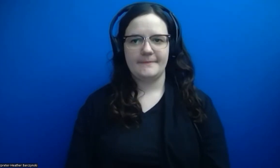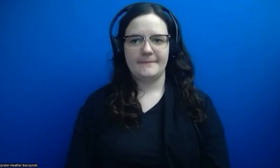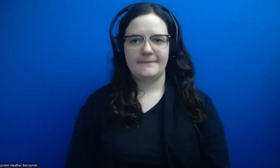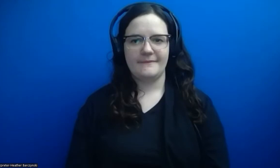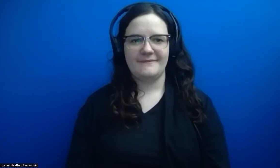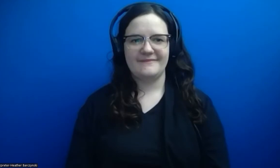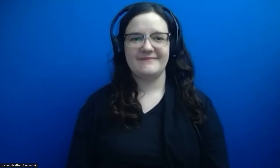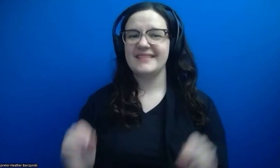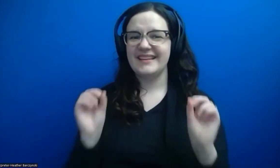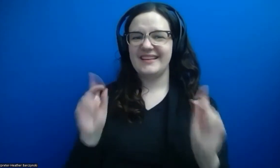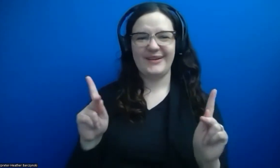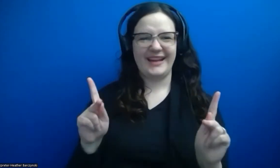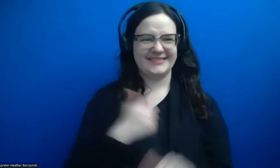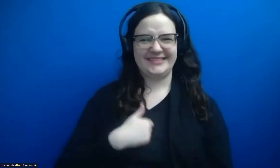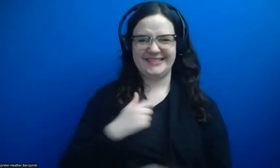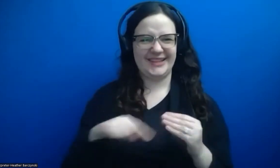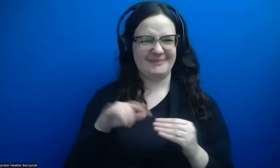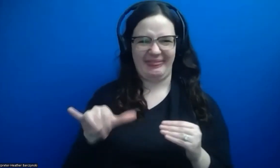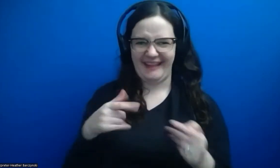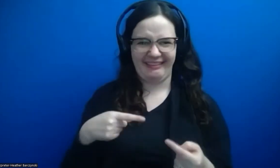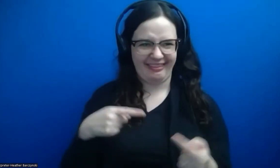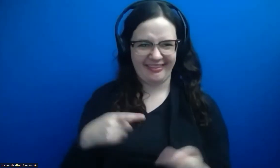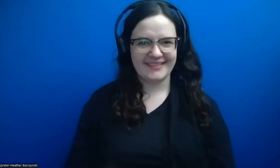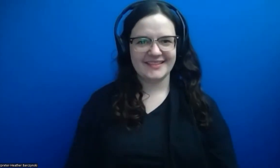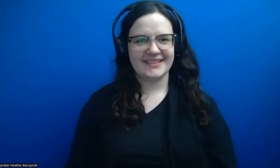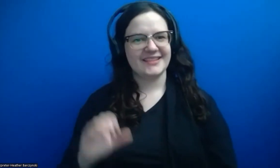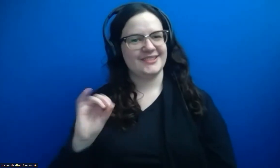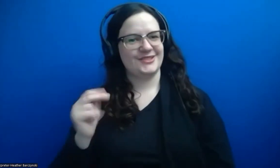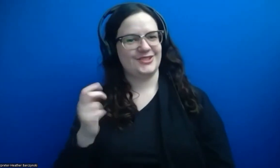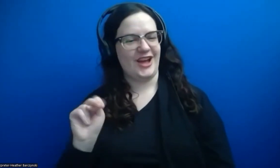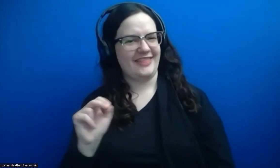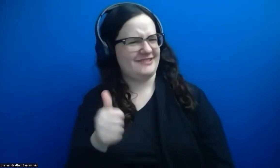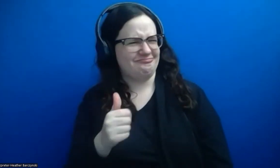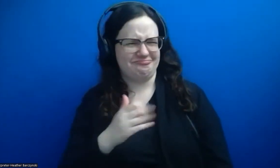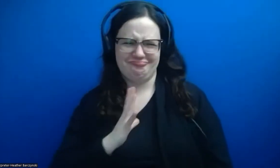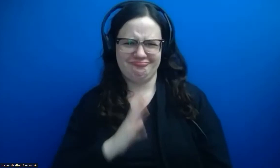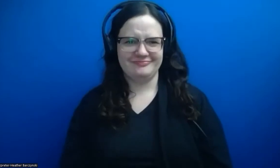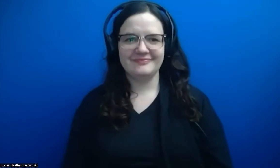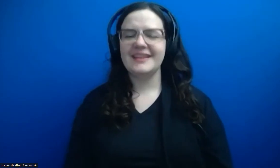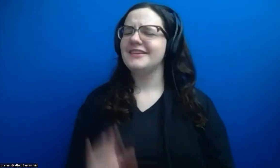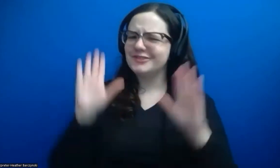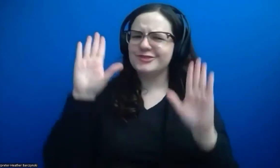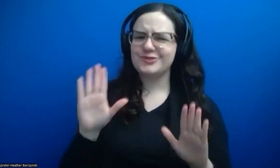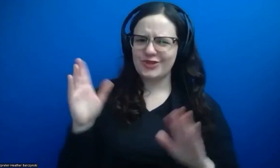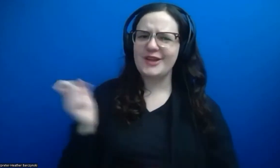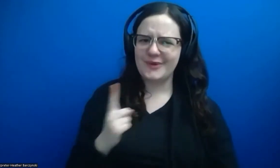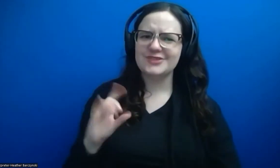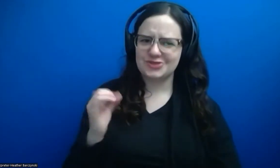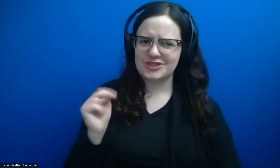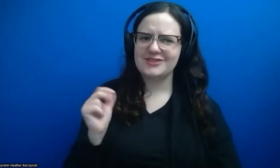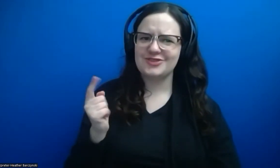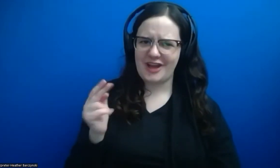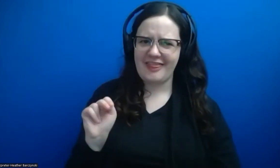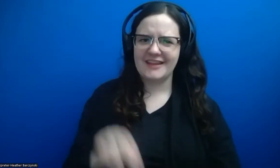All right, here we are. Sorry about that. I apologize, Dave. Great question, Jonathan. There's a couple of ways